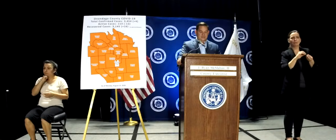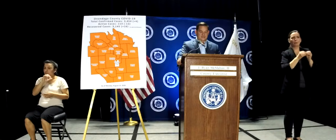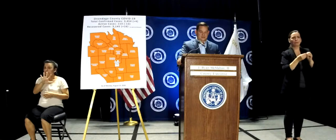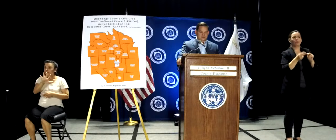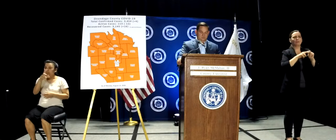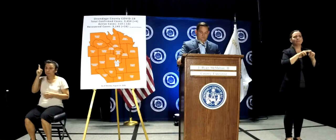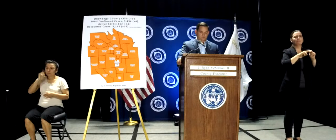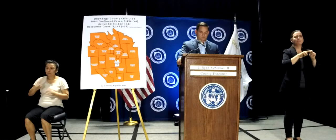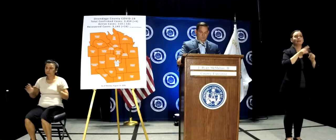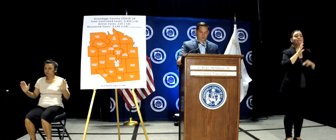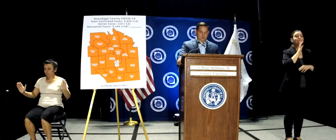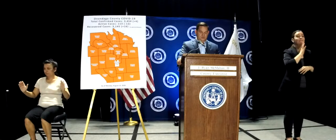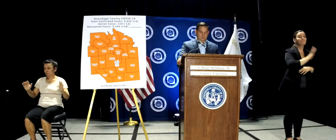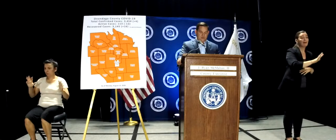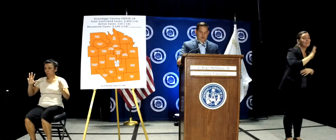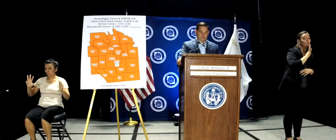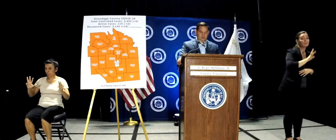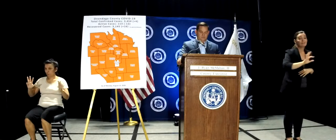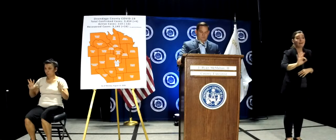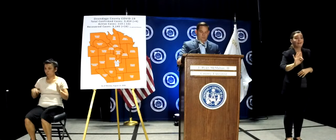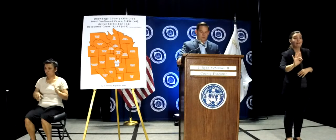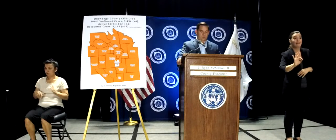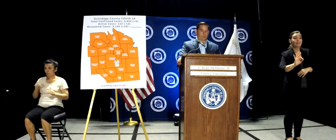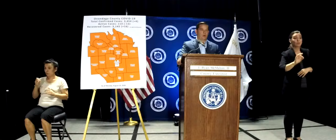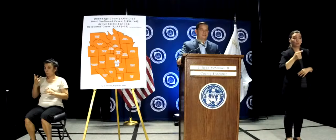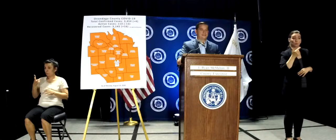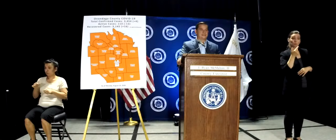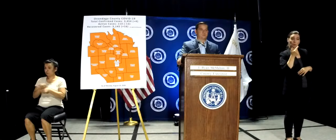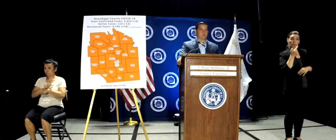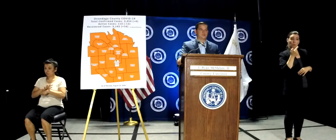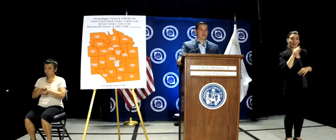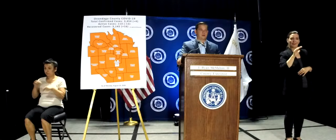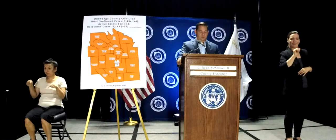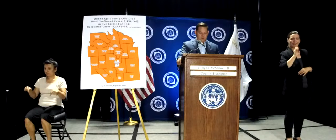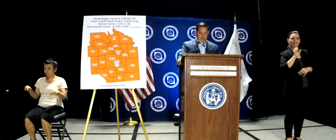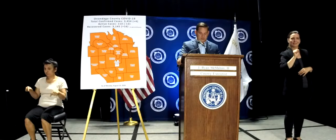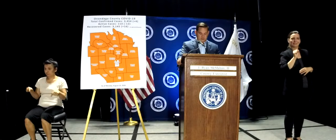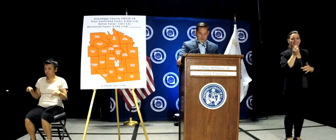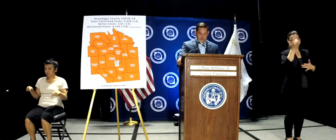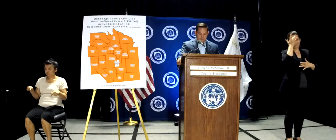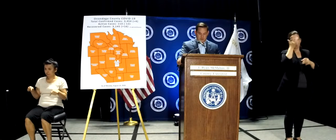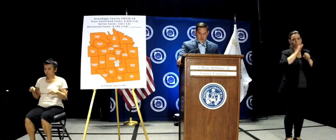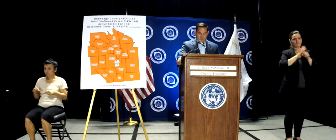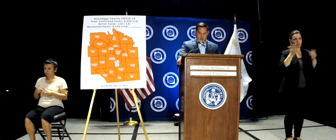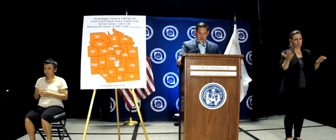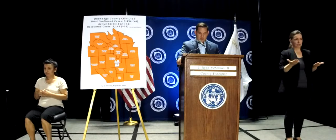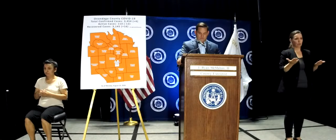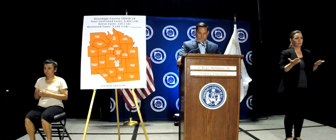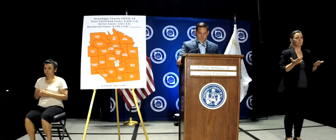21 cases since the pandemic, or 0.6% of all cases.